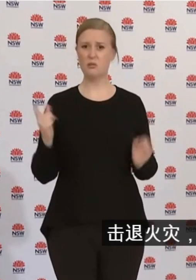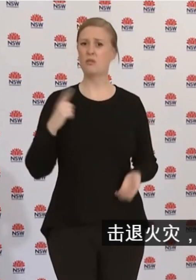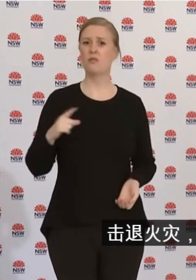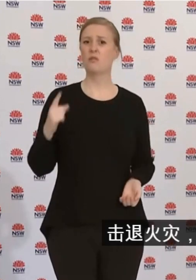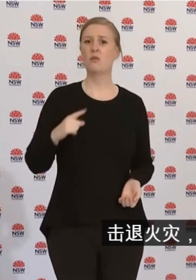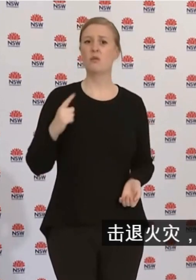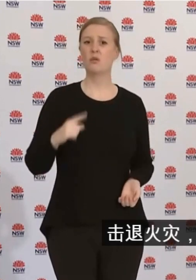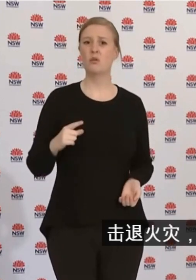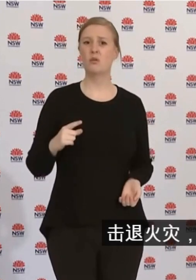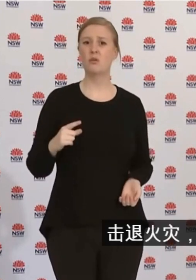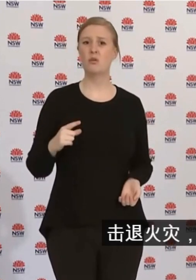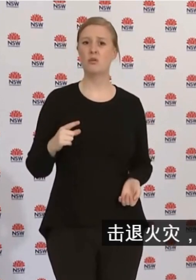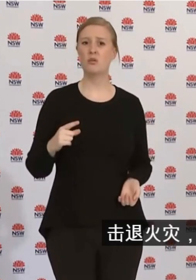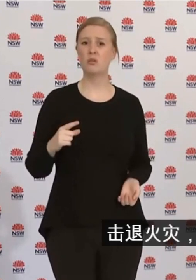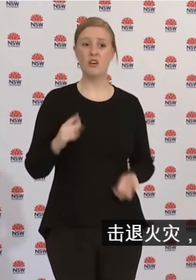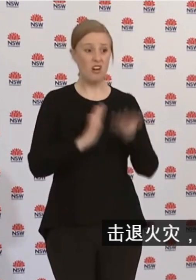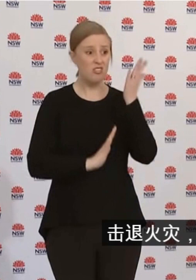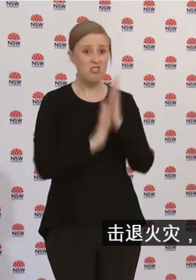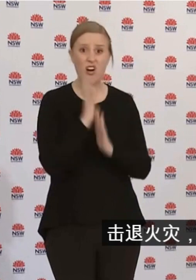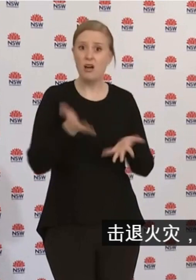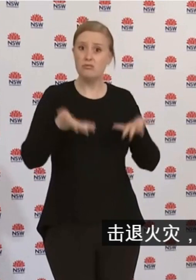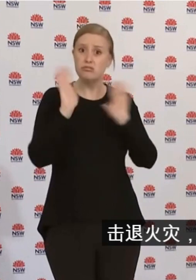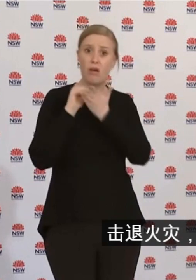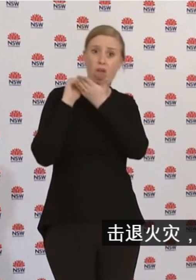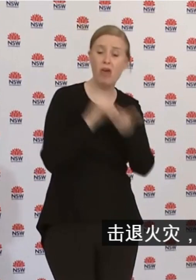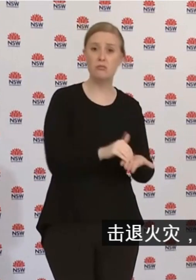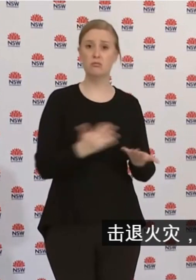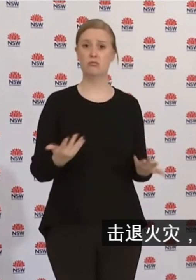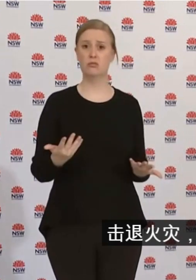beating back fires and beating back and addressing the problems of floods